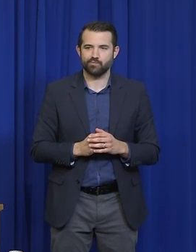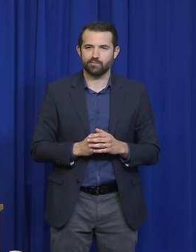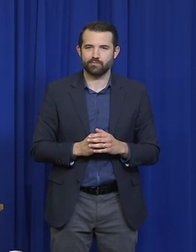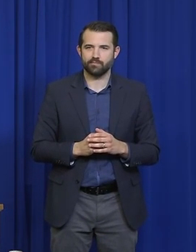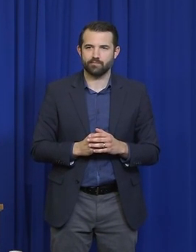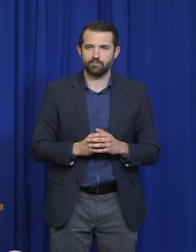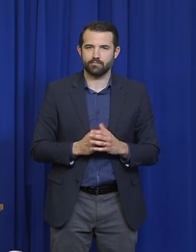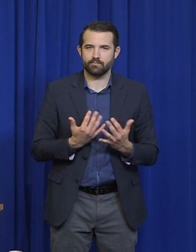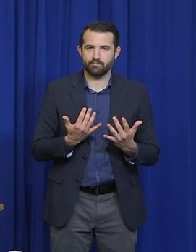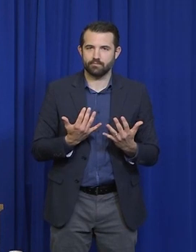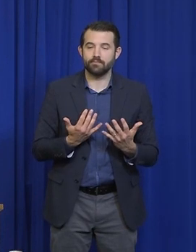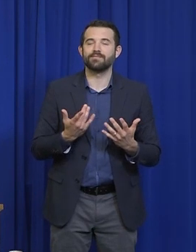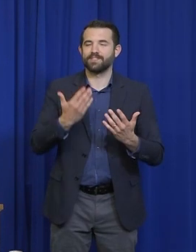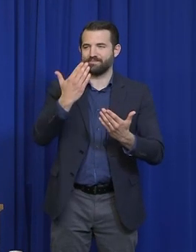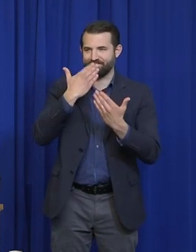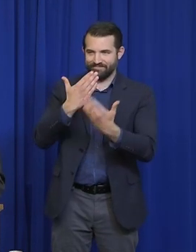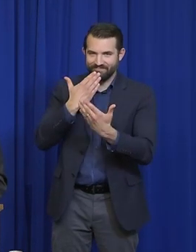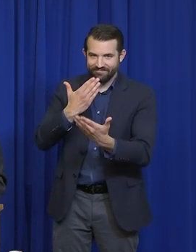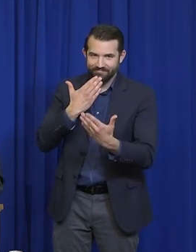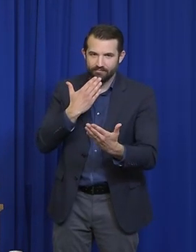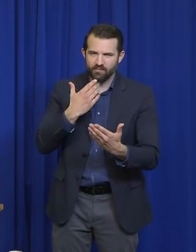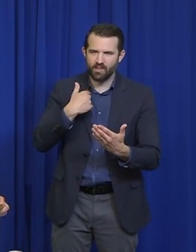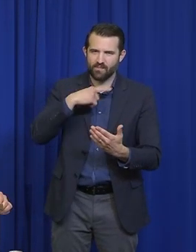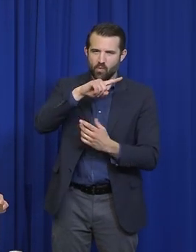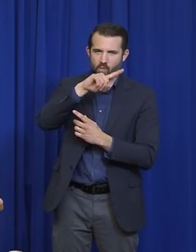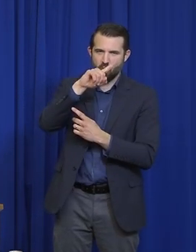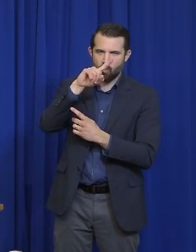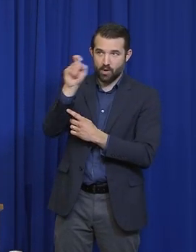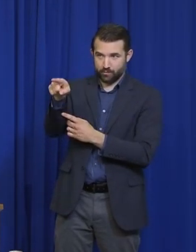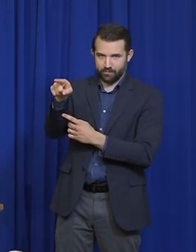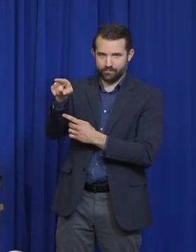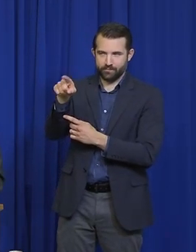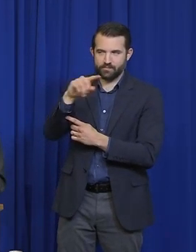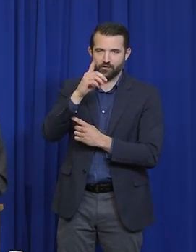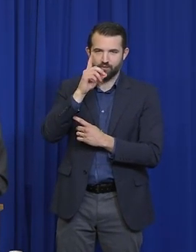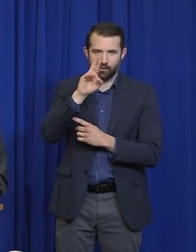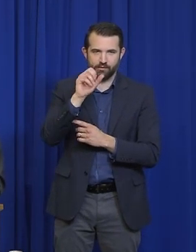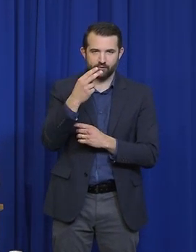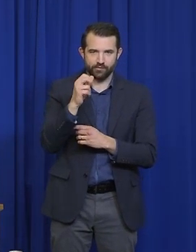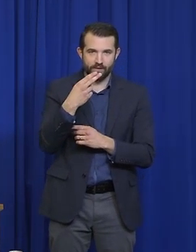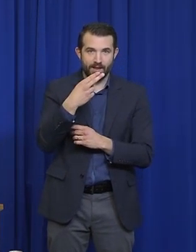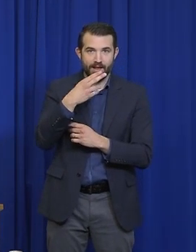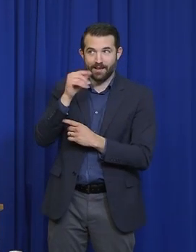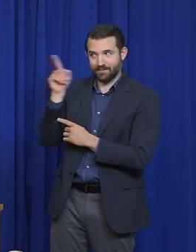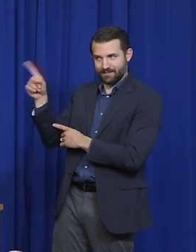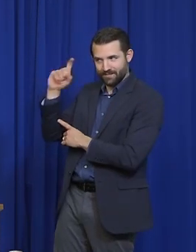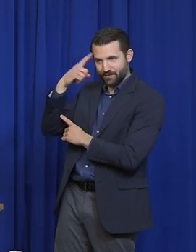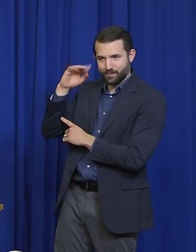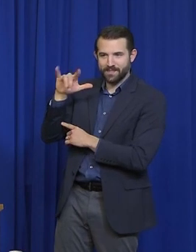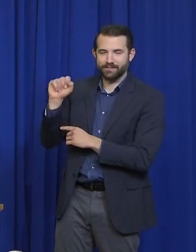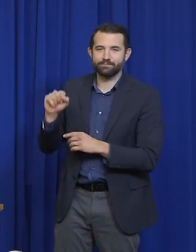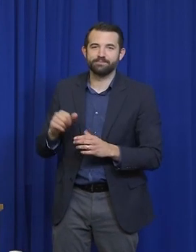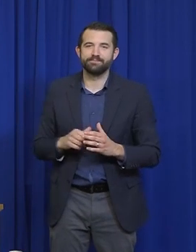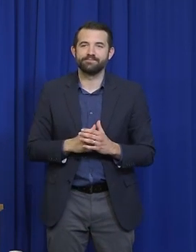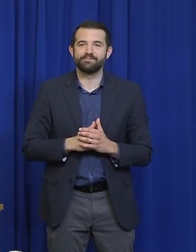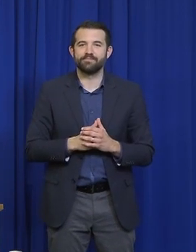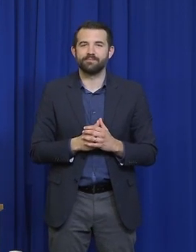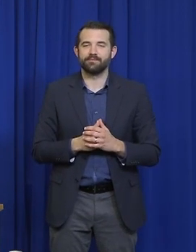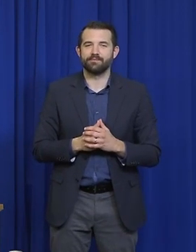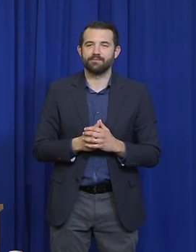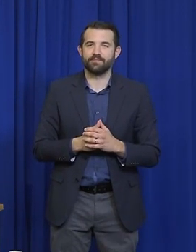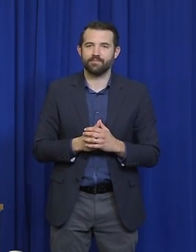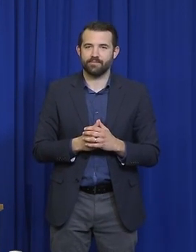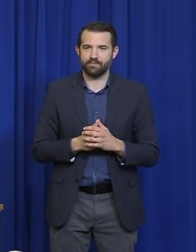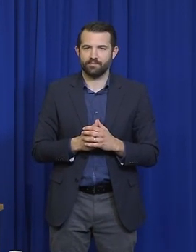thank you very much I have a question for dr. Shah and for dr. Mills not for governor Mills